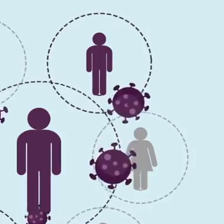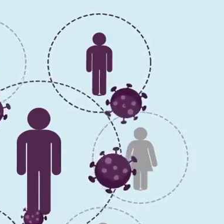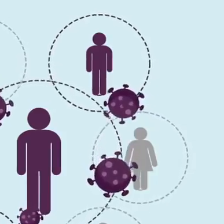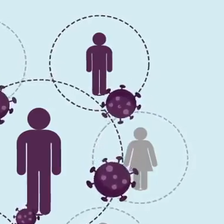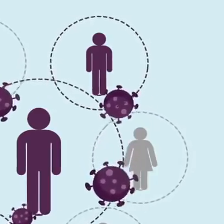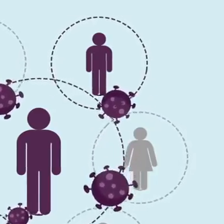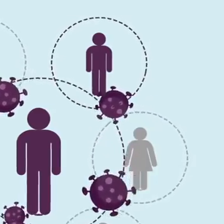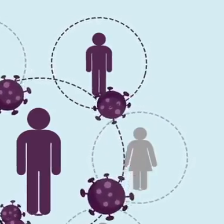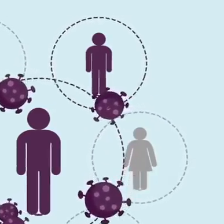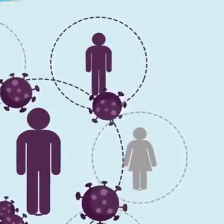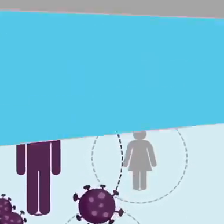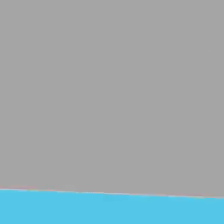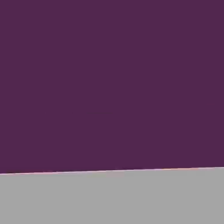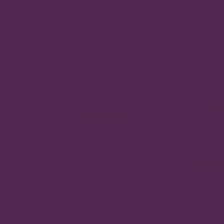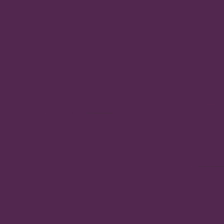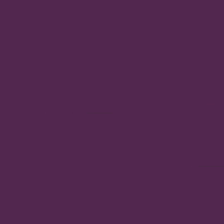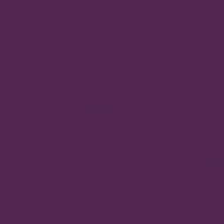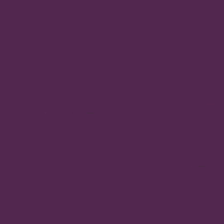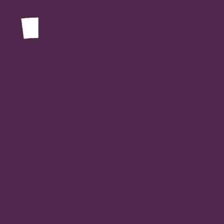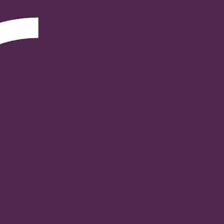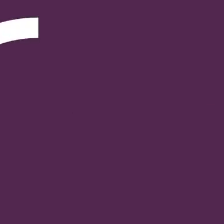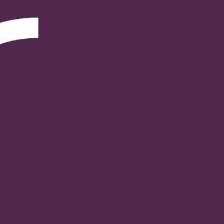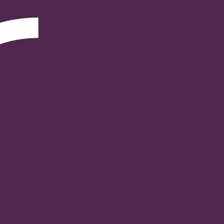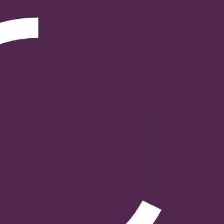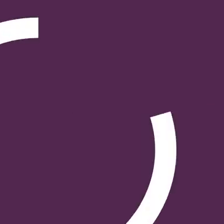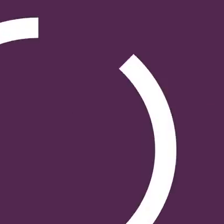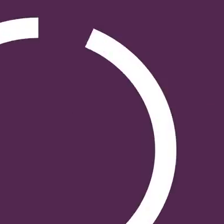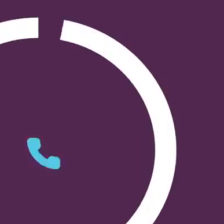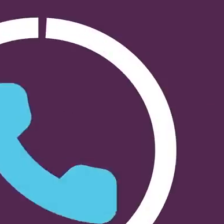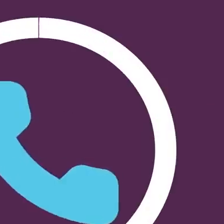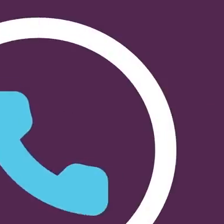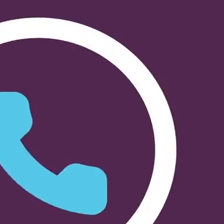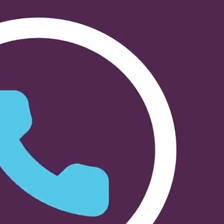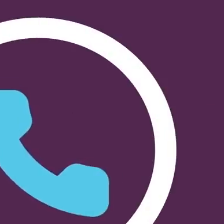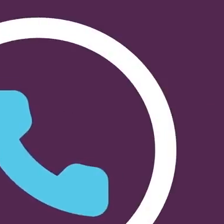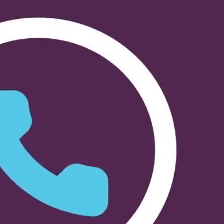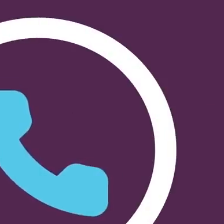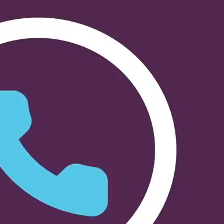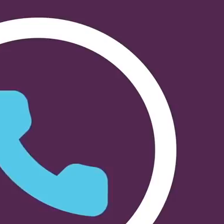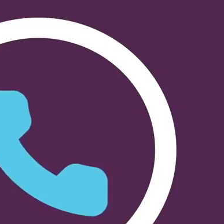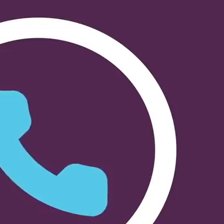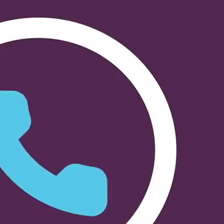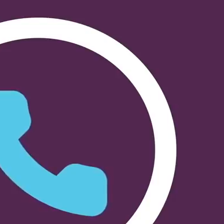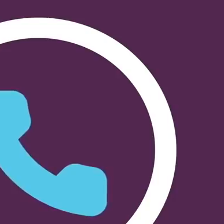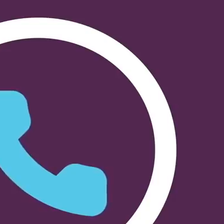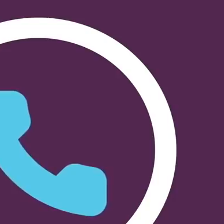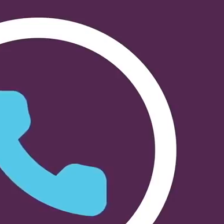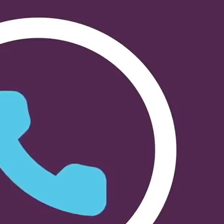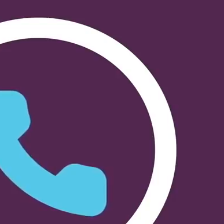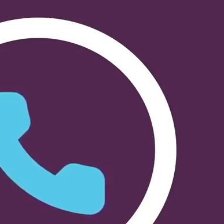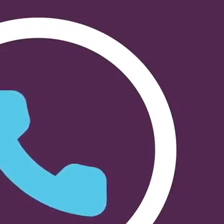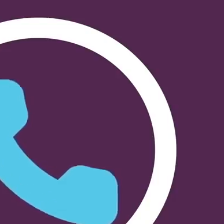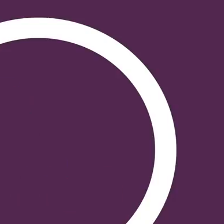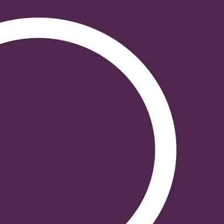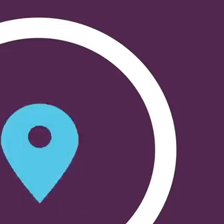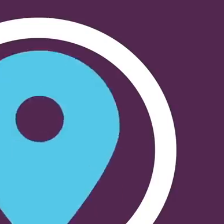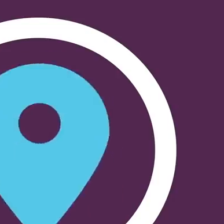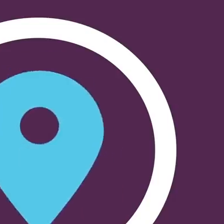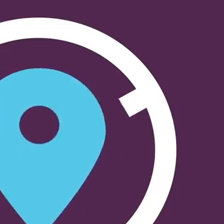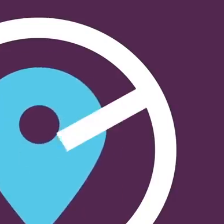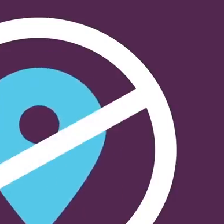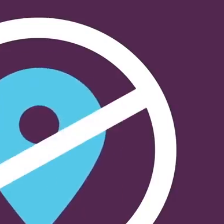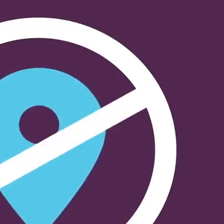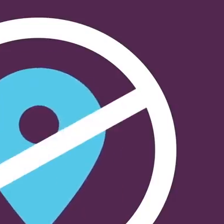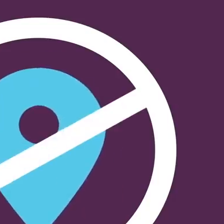resource-intensive, relying on each individual's ability to recollect who they may have come in contact with and then follow up with each of